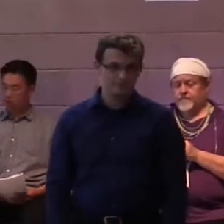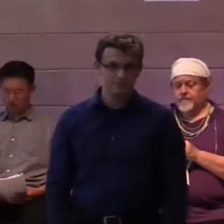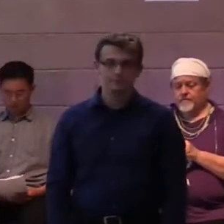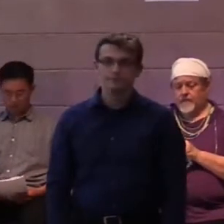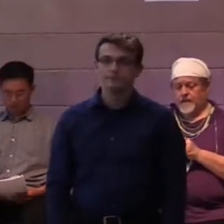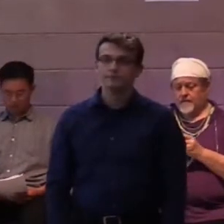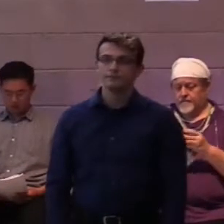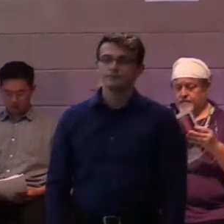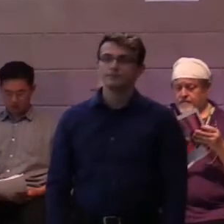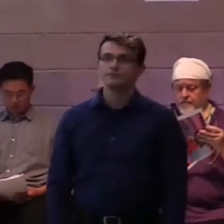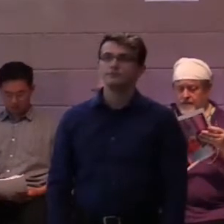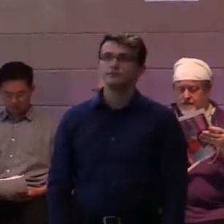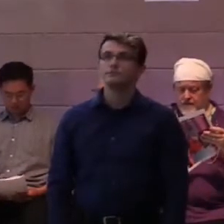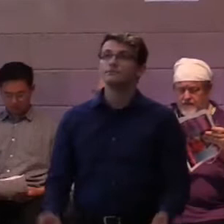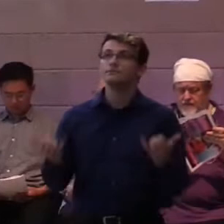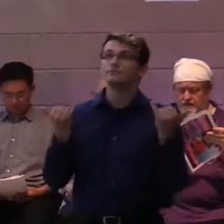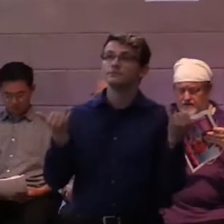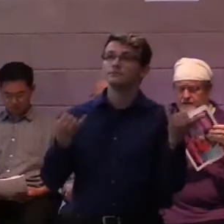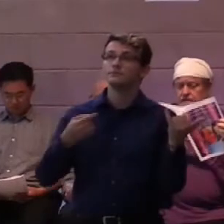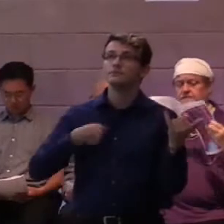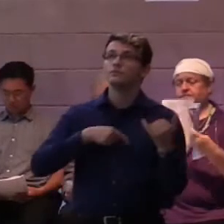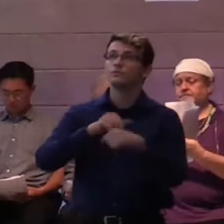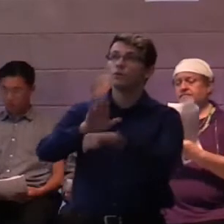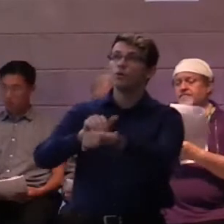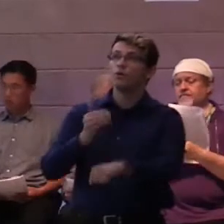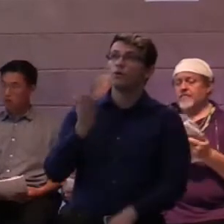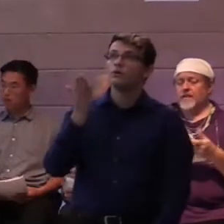we call to you.